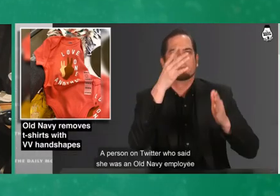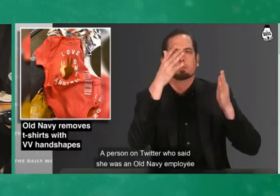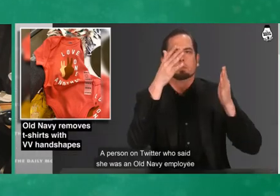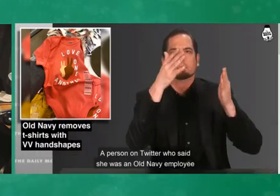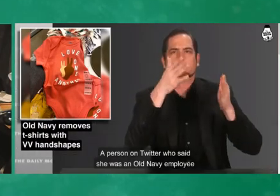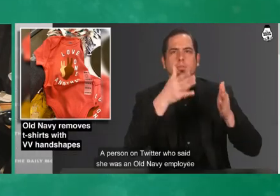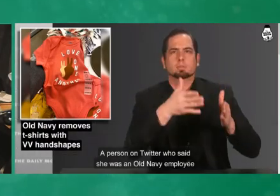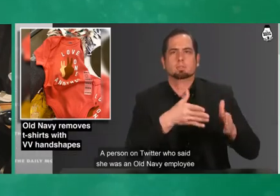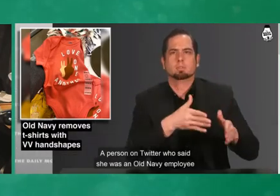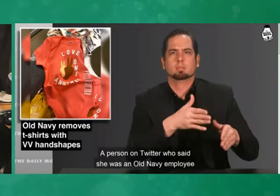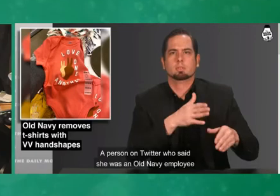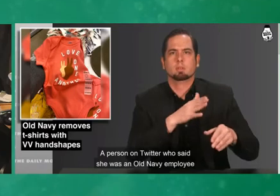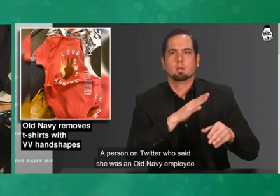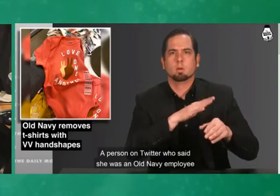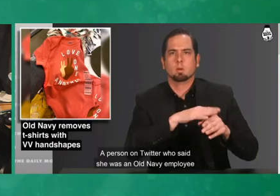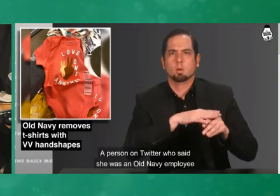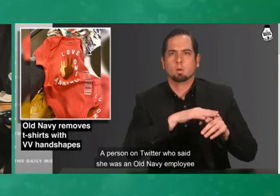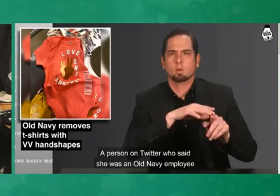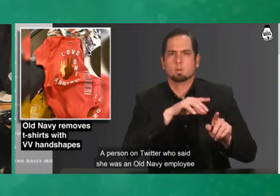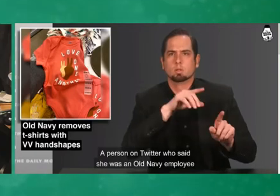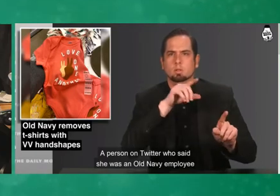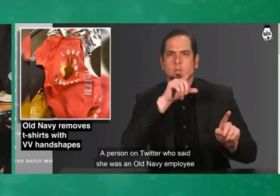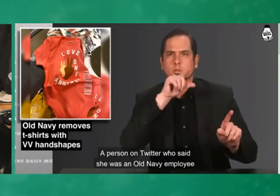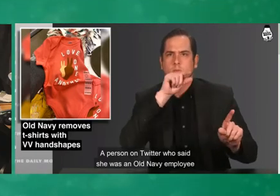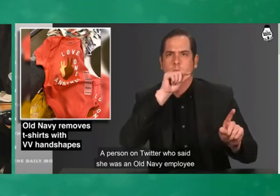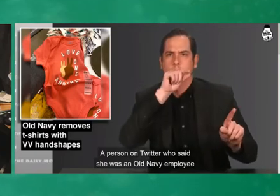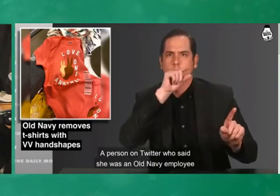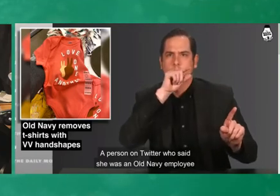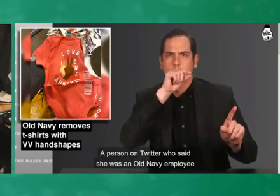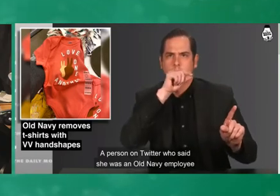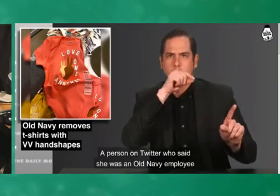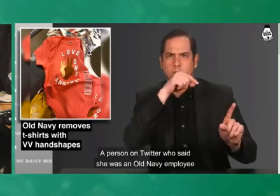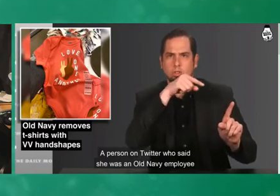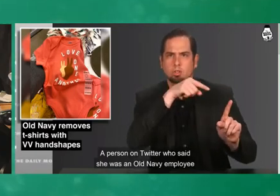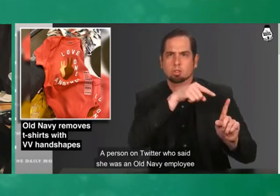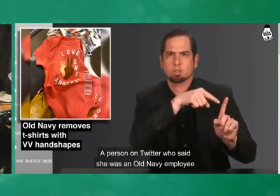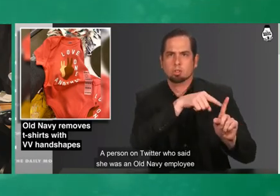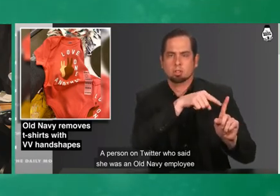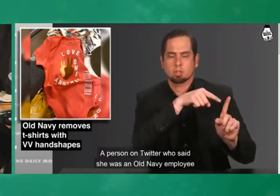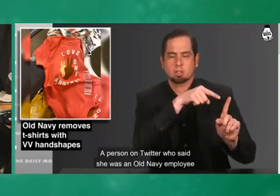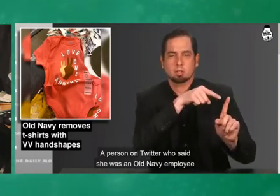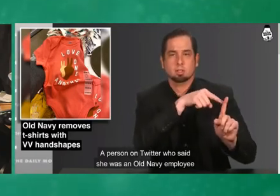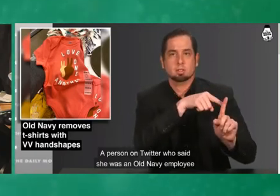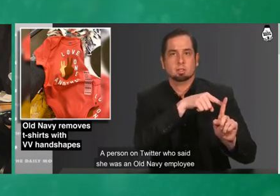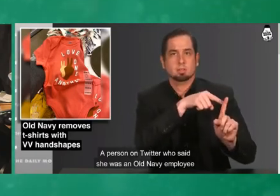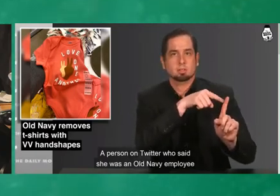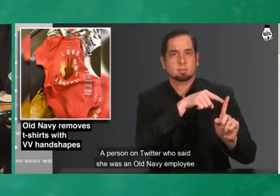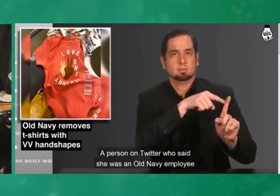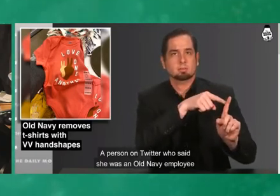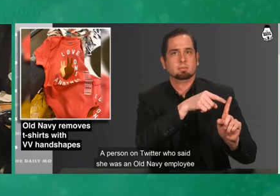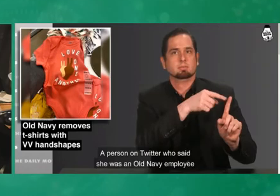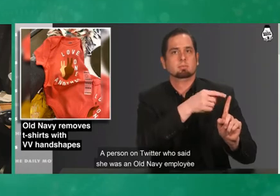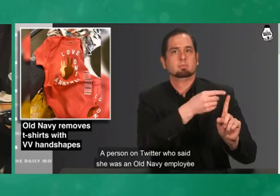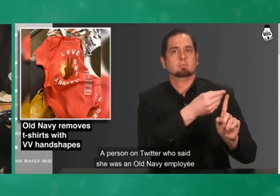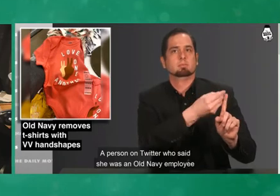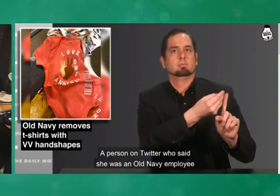So one person on Twitter, she or